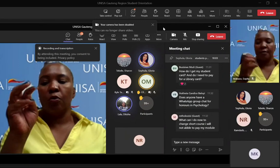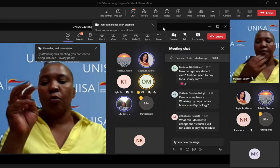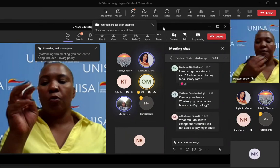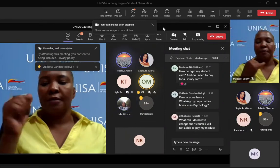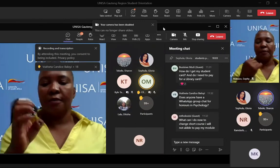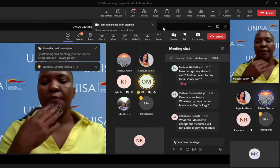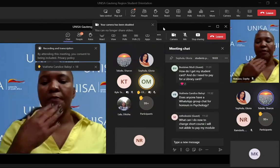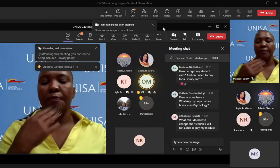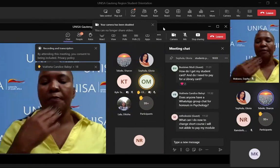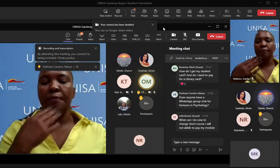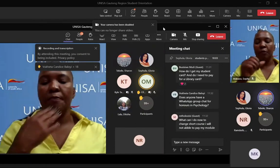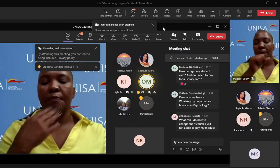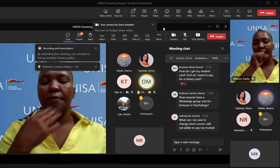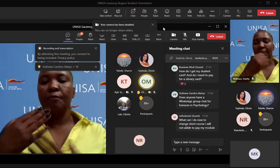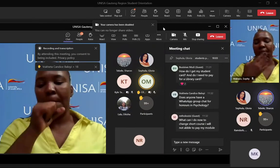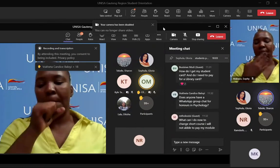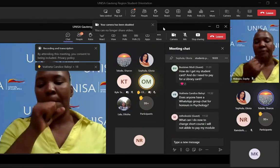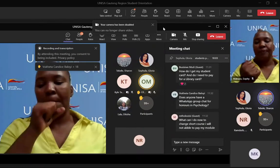unmute